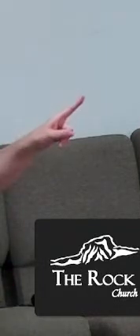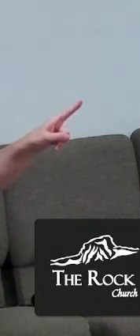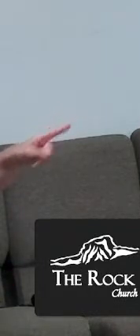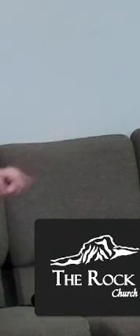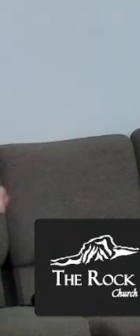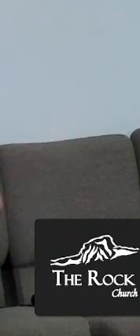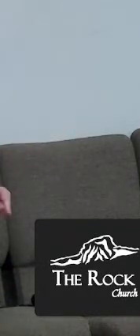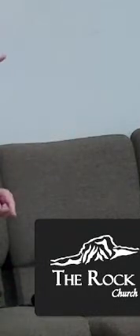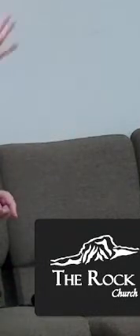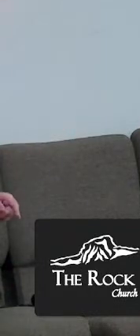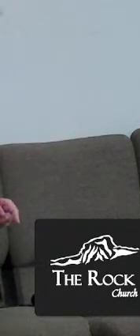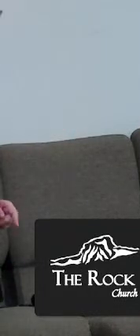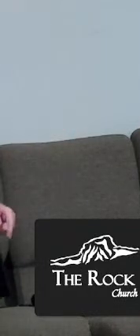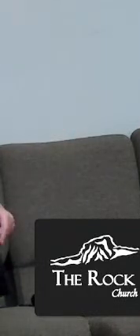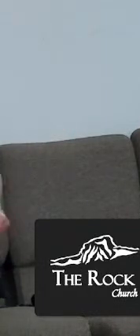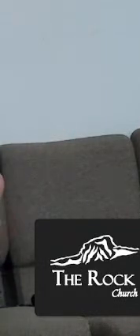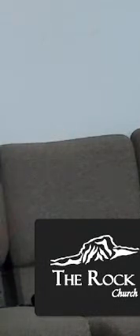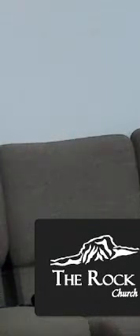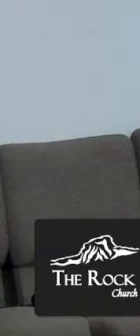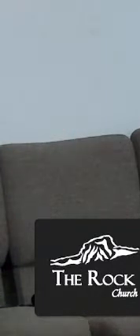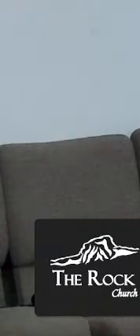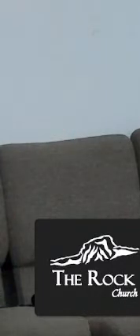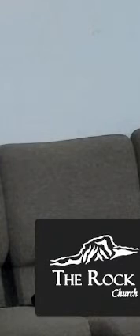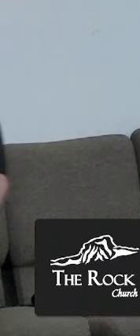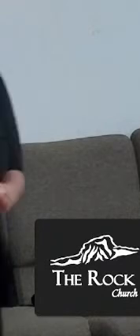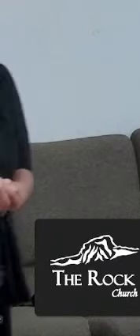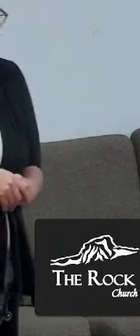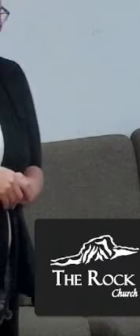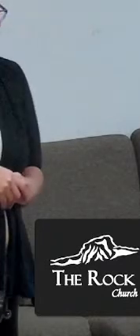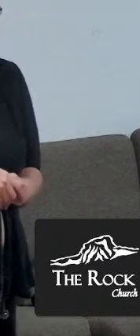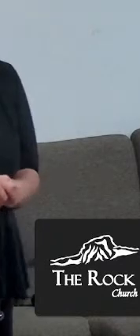the feather and she's the dot. Praise God.